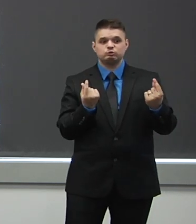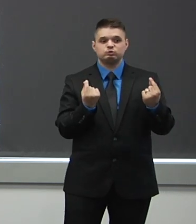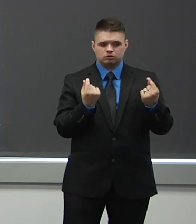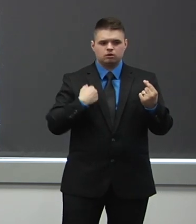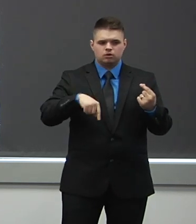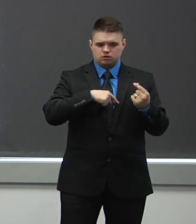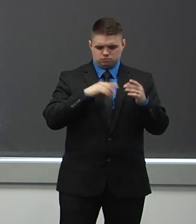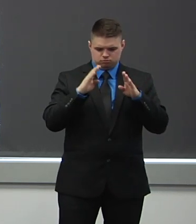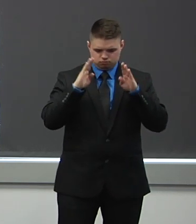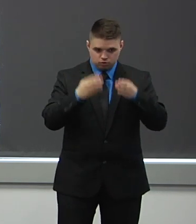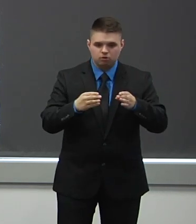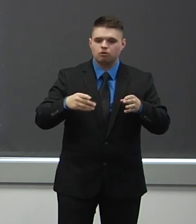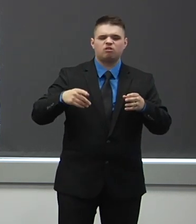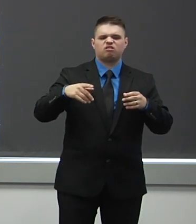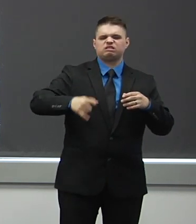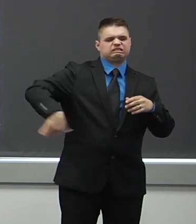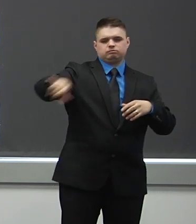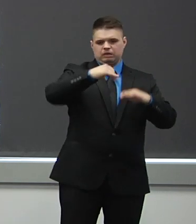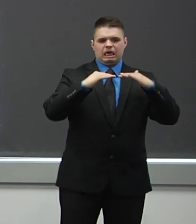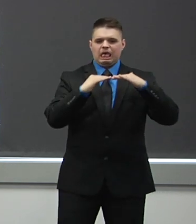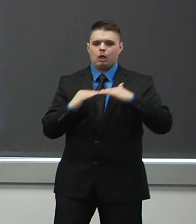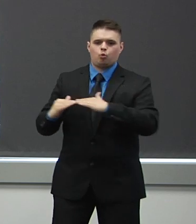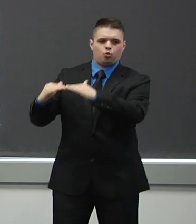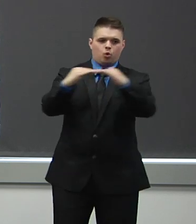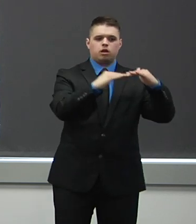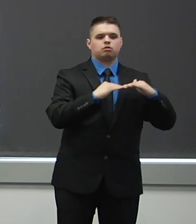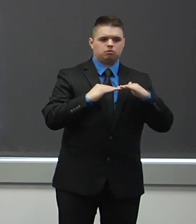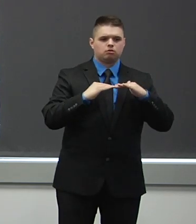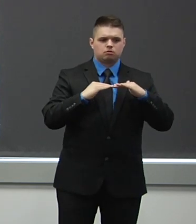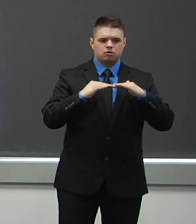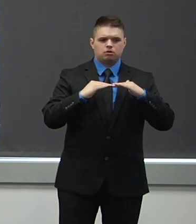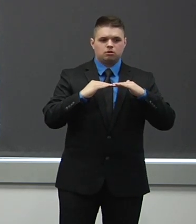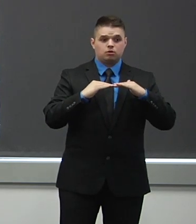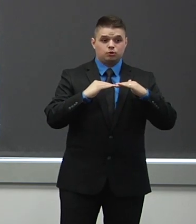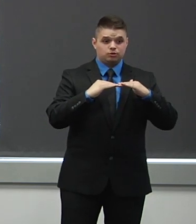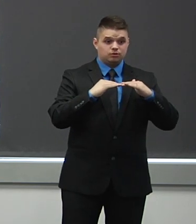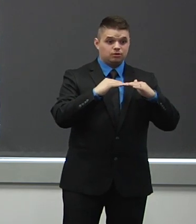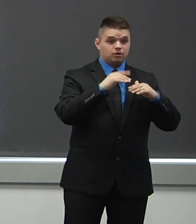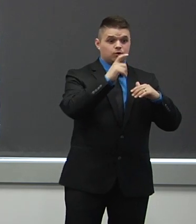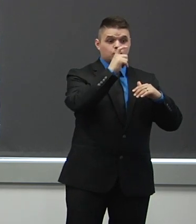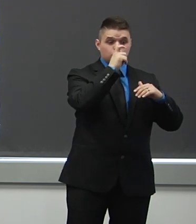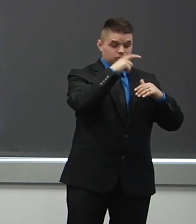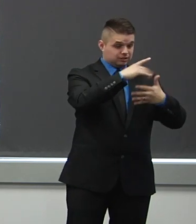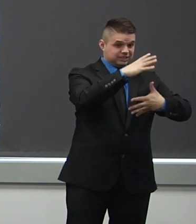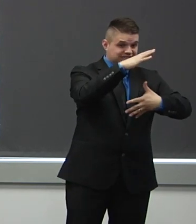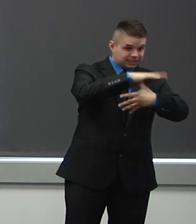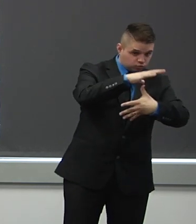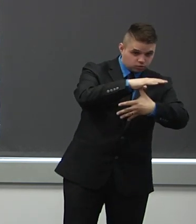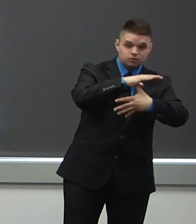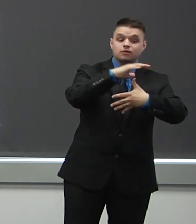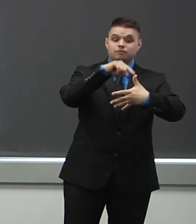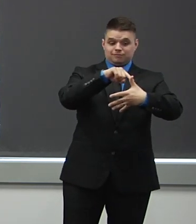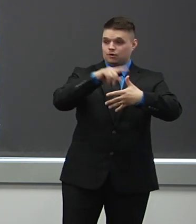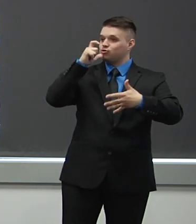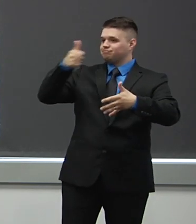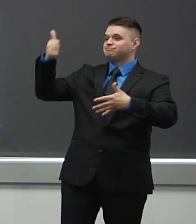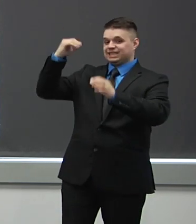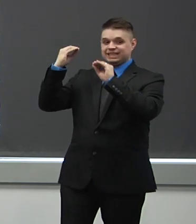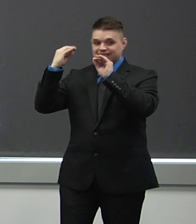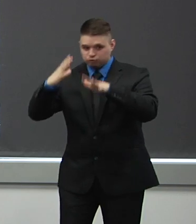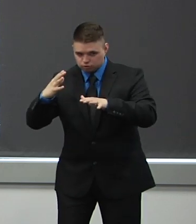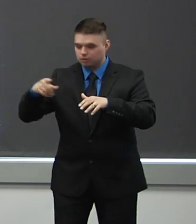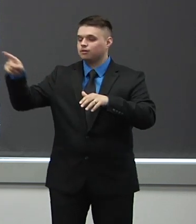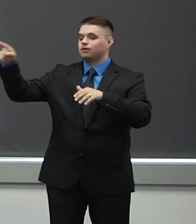does is it frees up the teachers of seniors, the counselors in the building, the administrators, to ensure that they